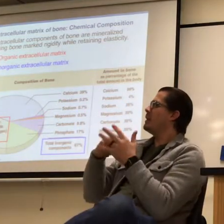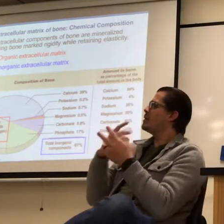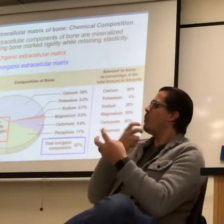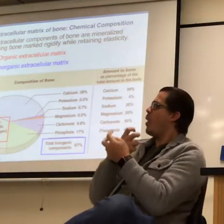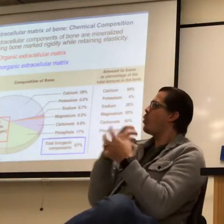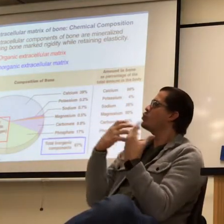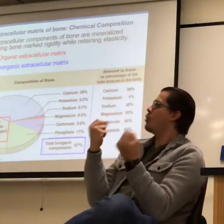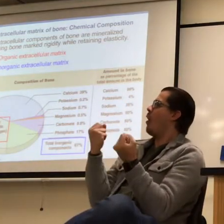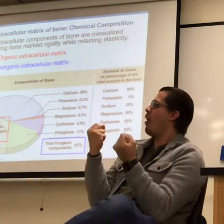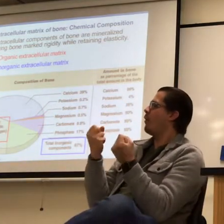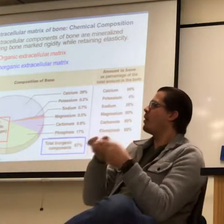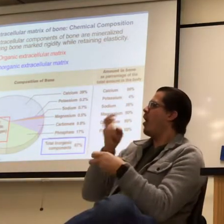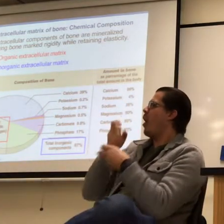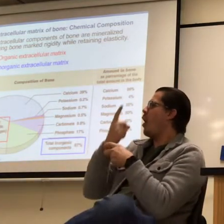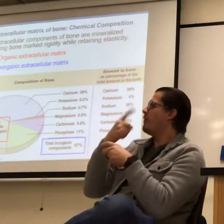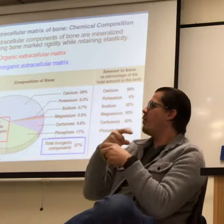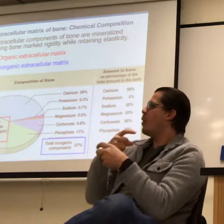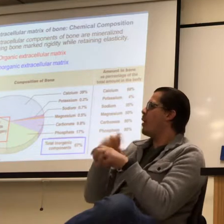While